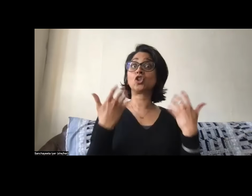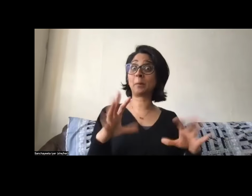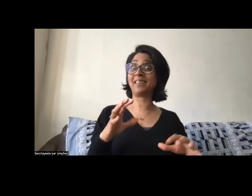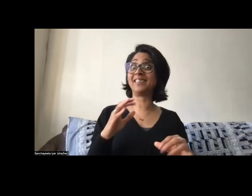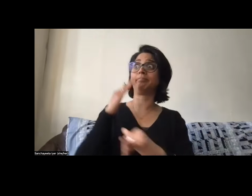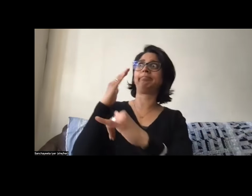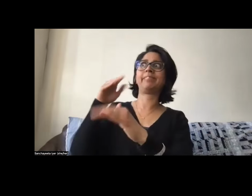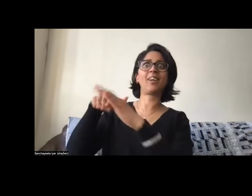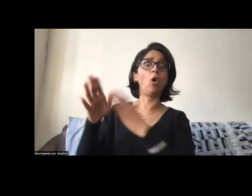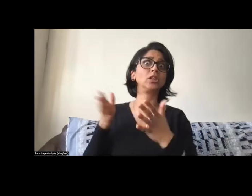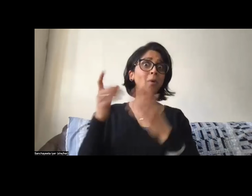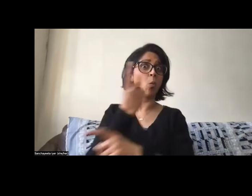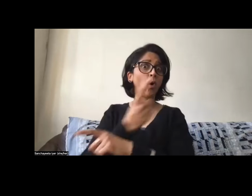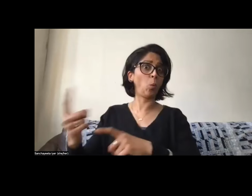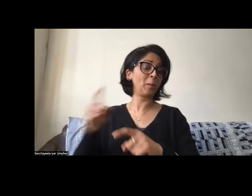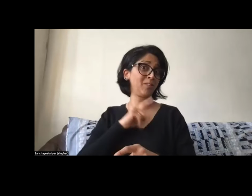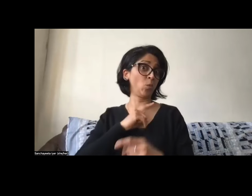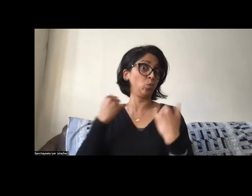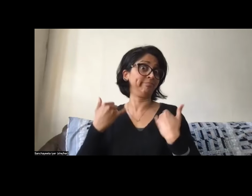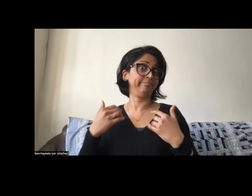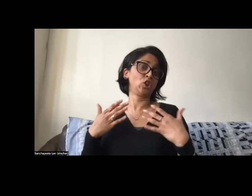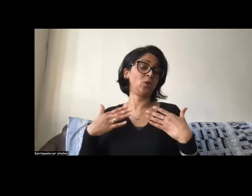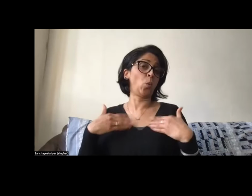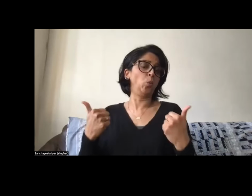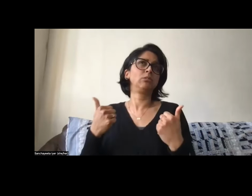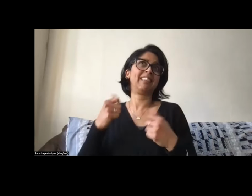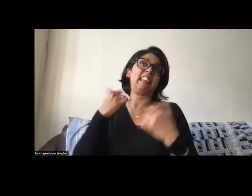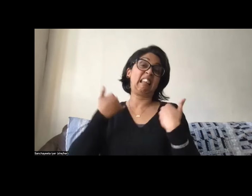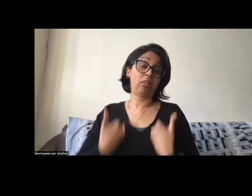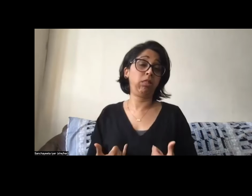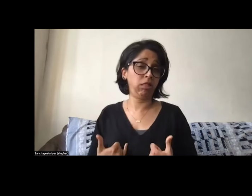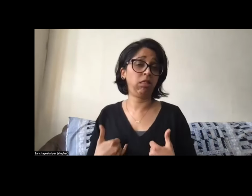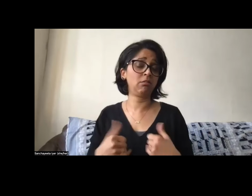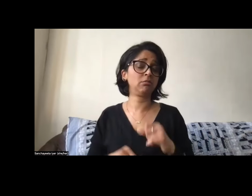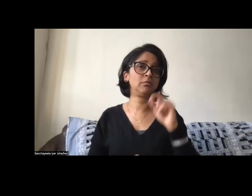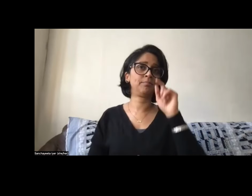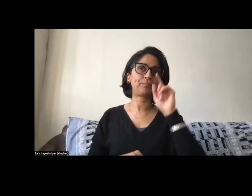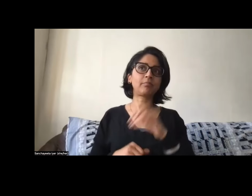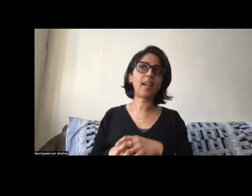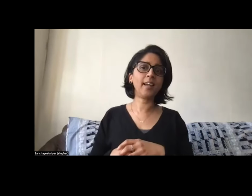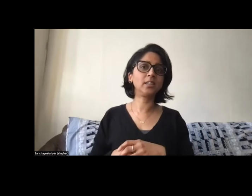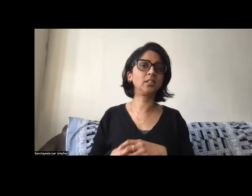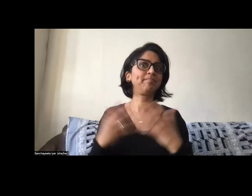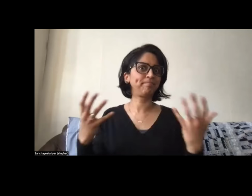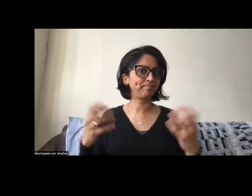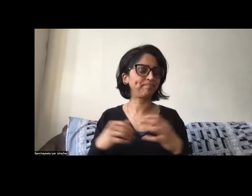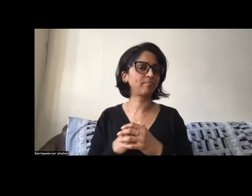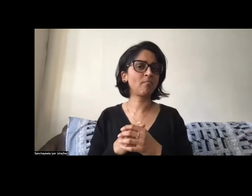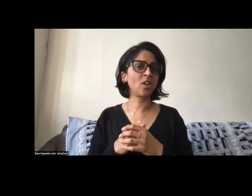no flexibility with the work. So she actually had to go to hospital for a week because she was that unwell.